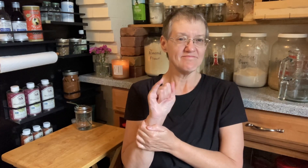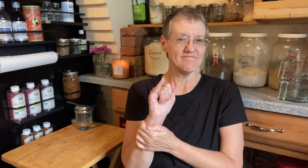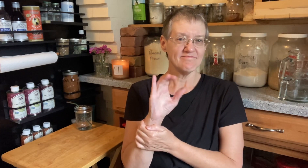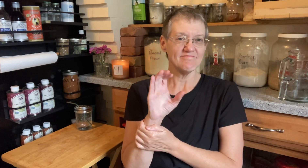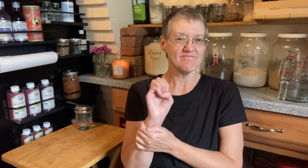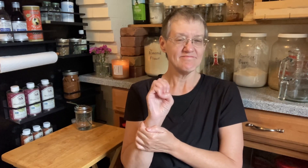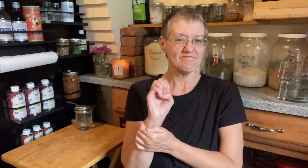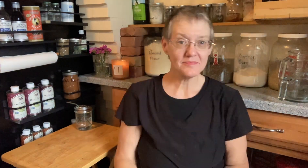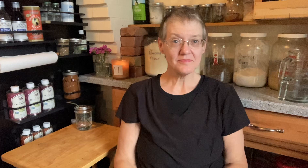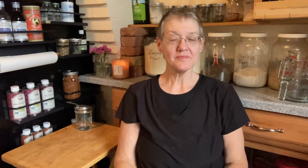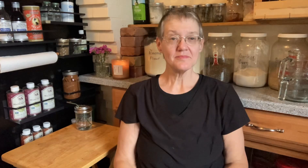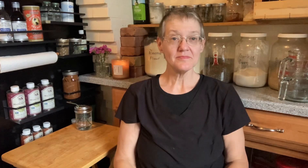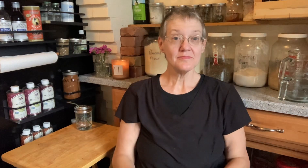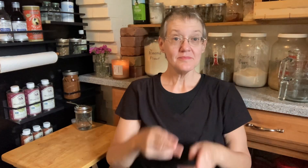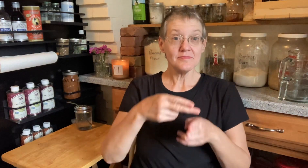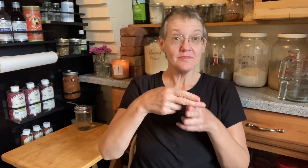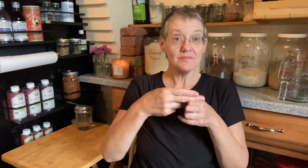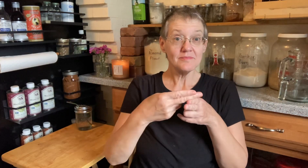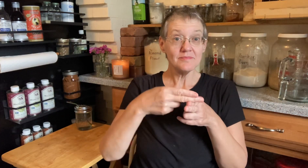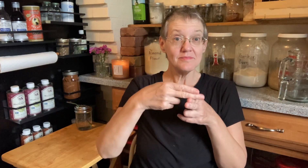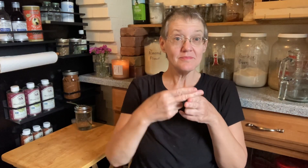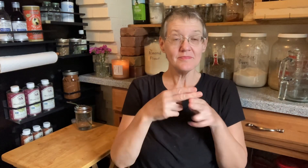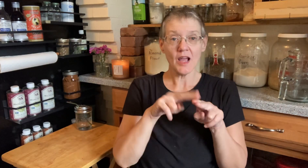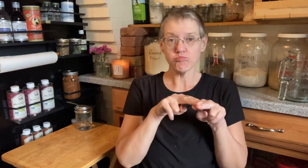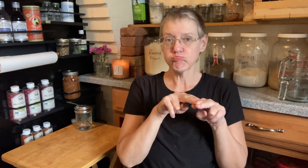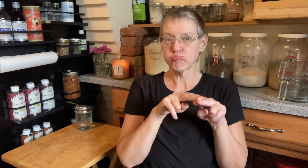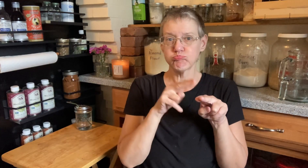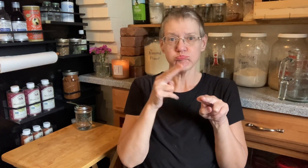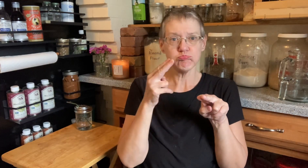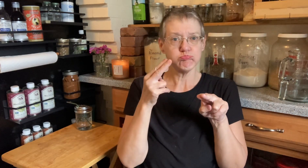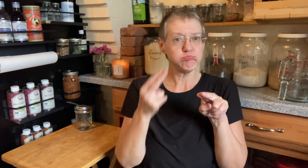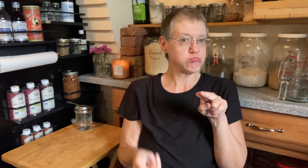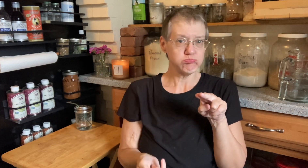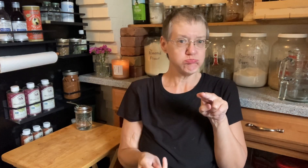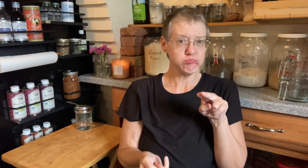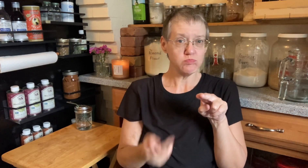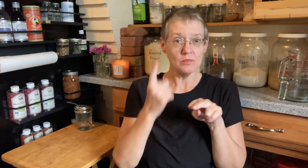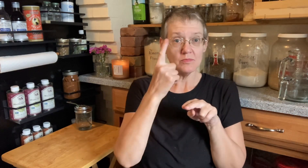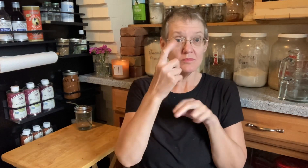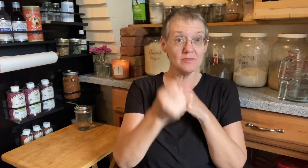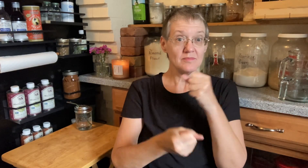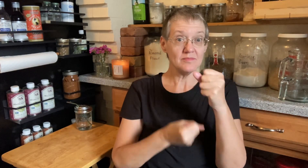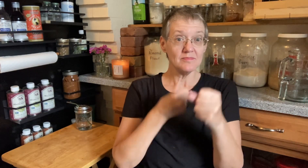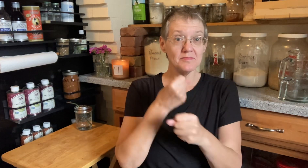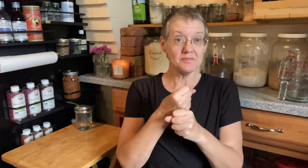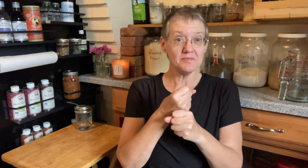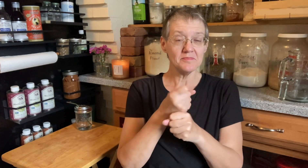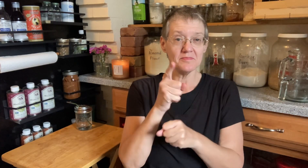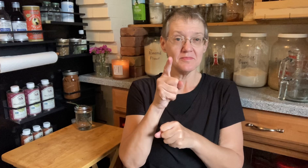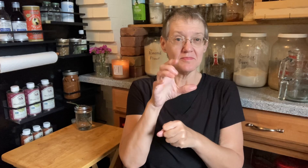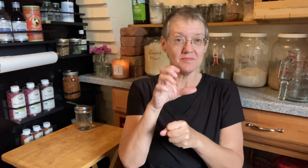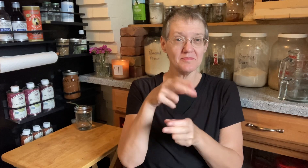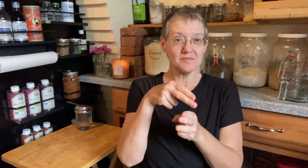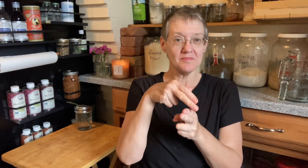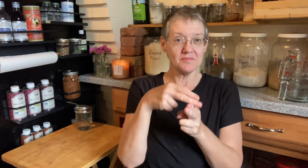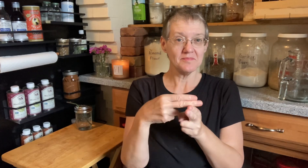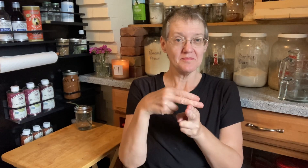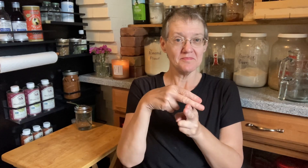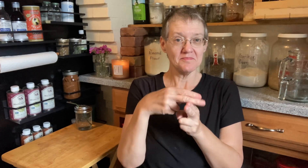ice my ankles. But the weight, it just melted off. In 1 year, I lost 100